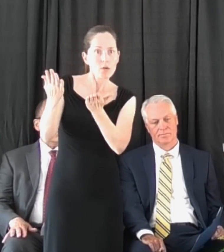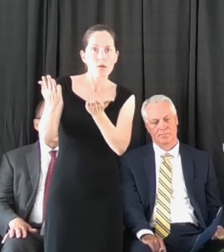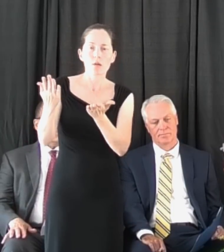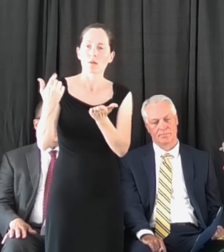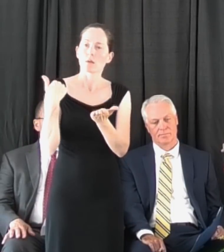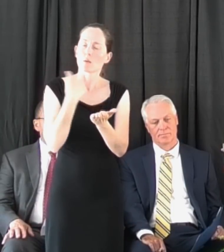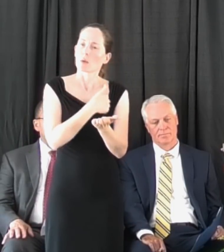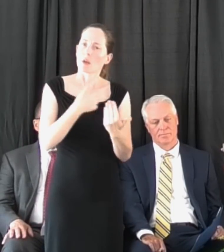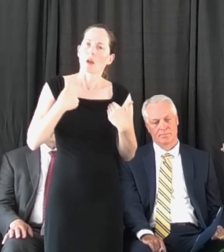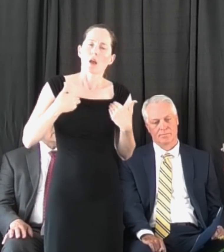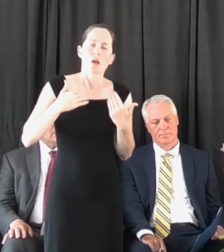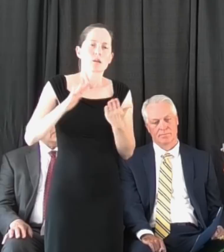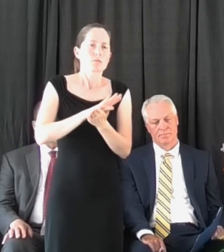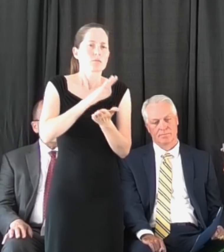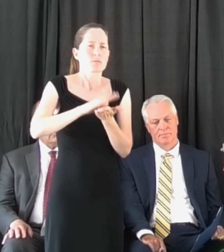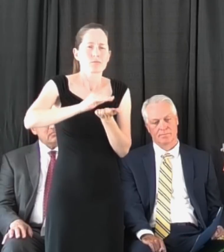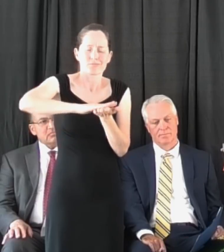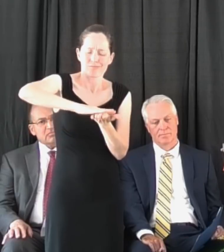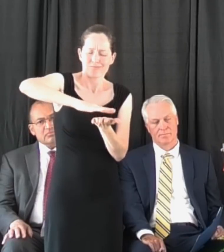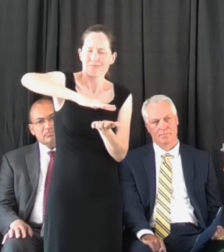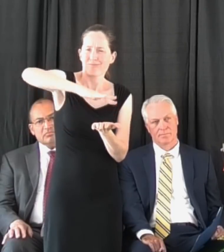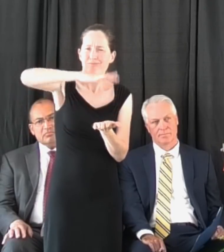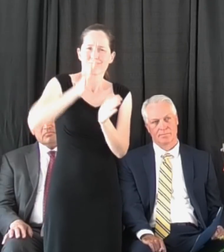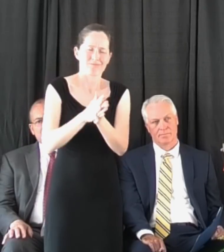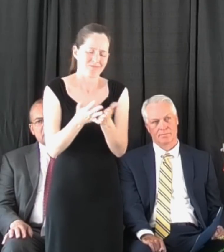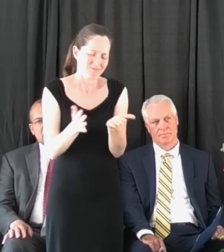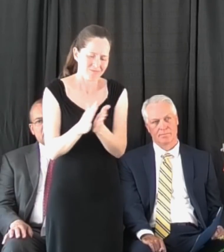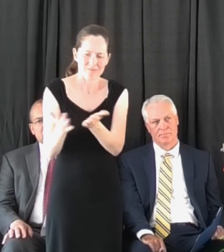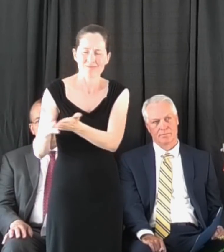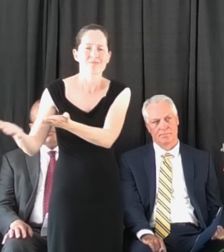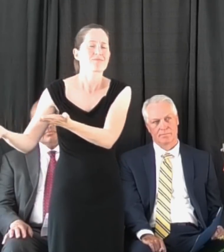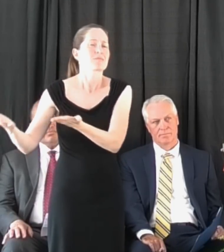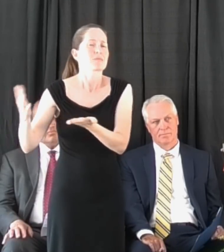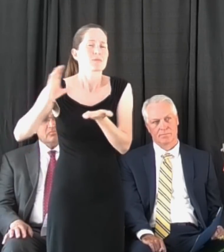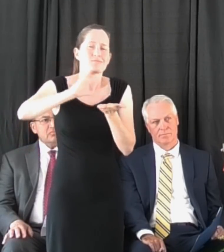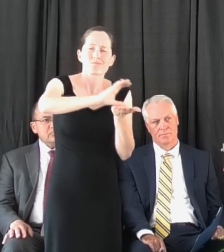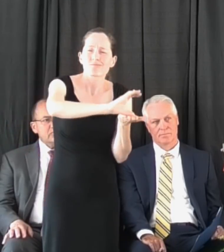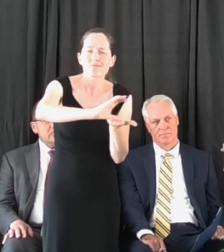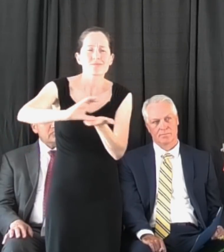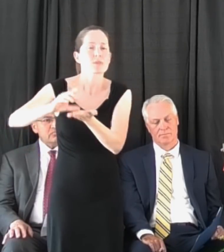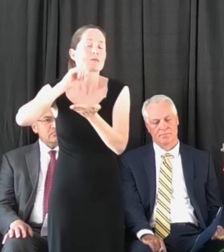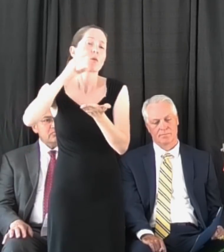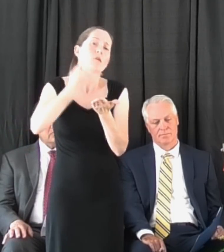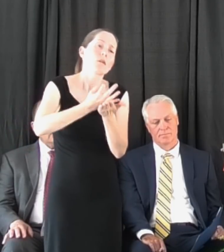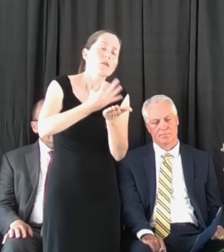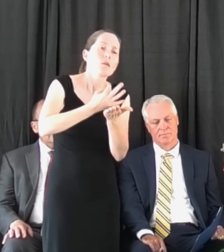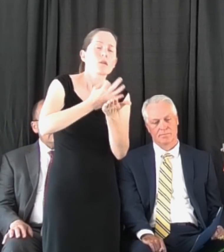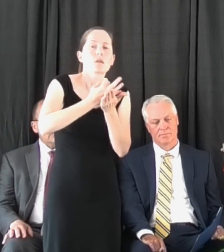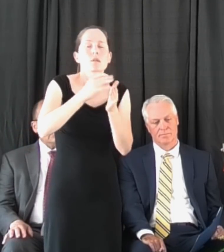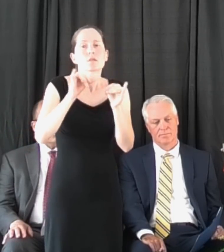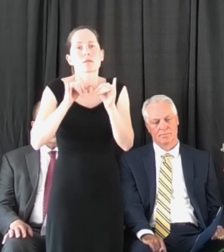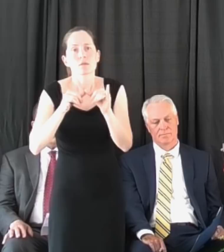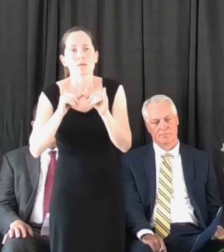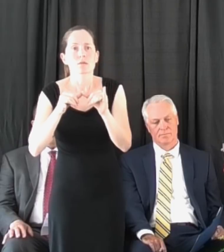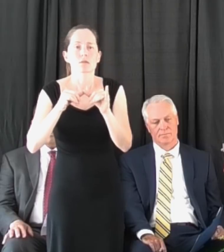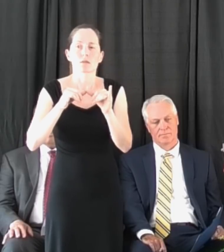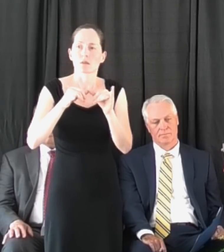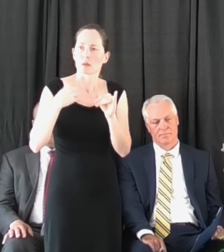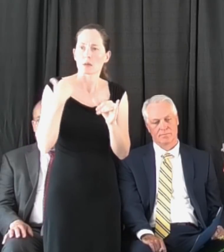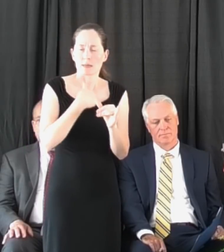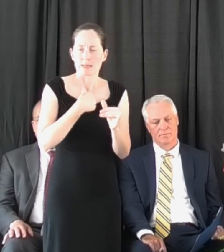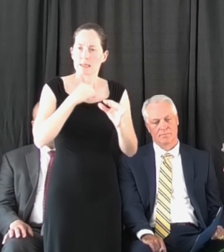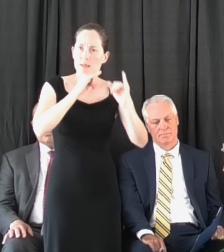of pages of technical expertise and financial solvency were submitted. The list was pared down, days